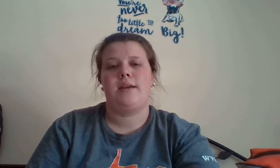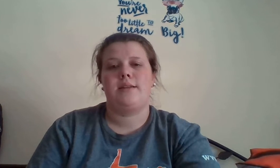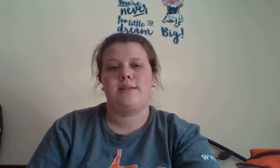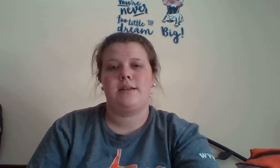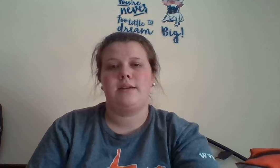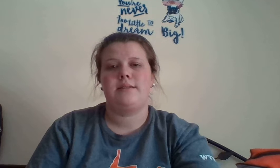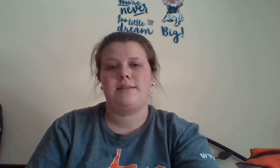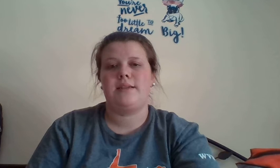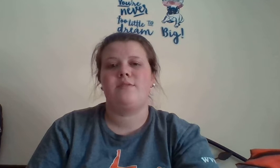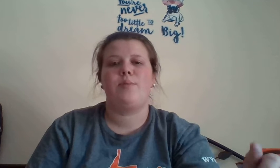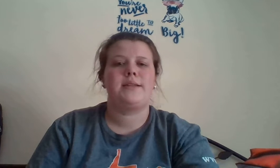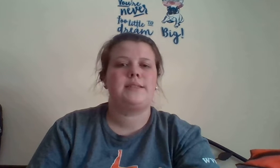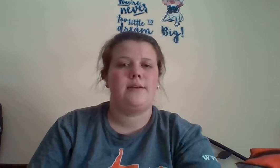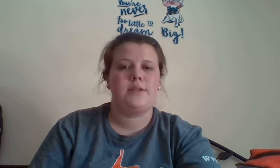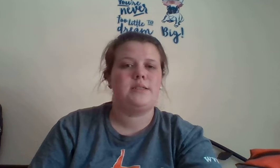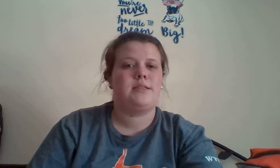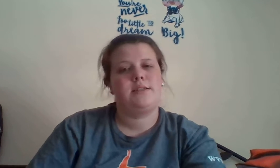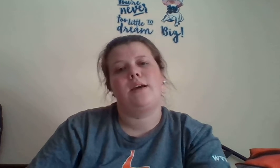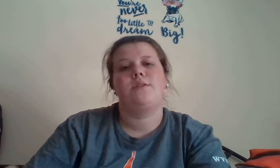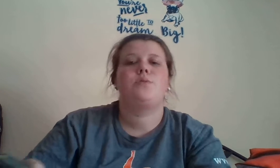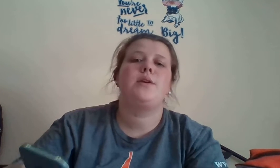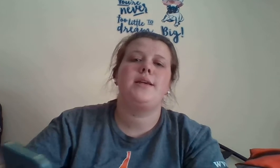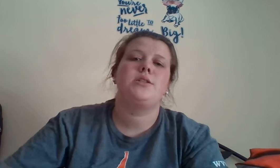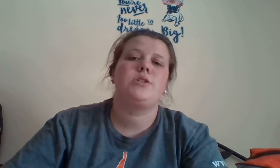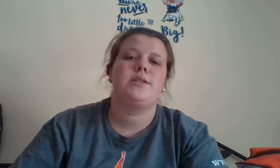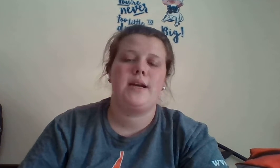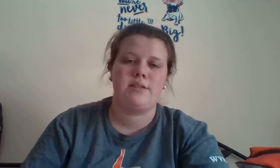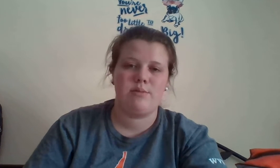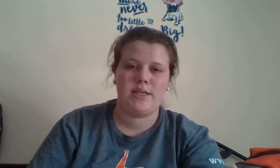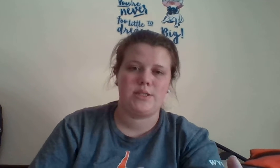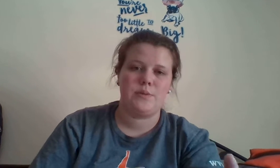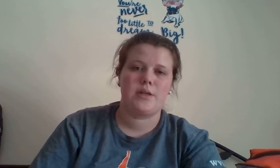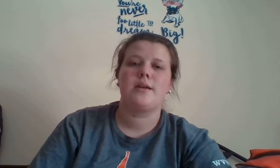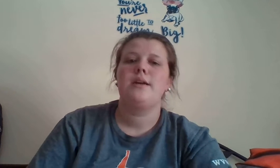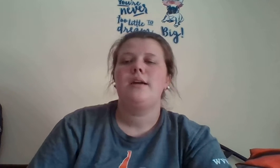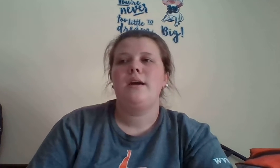can leave by 7:20-ish to have time to get to work.